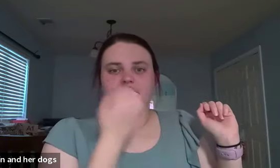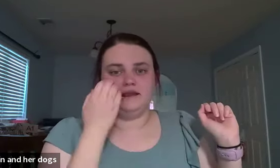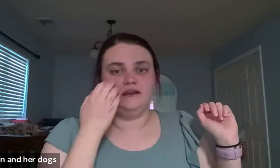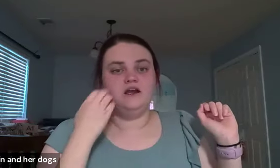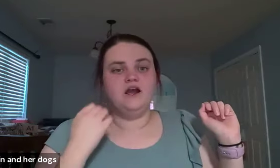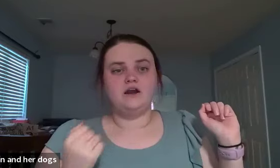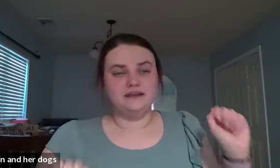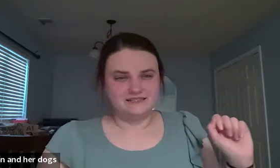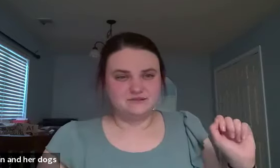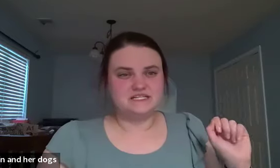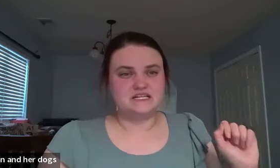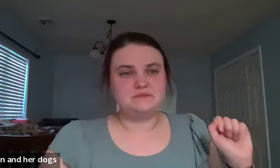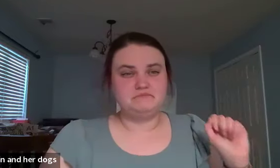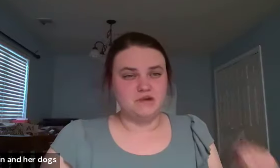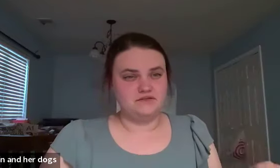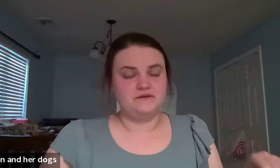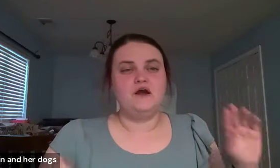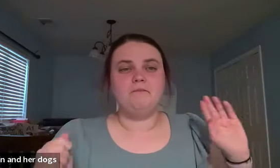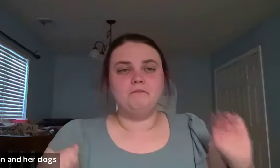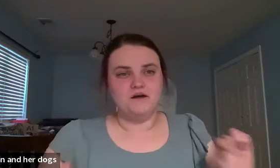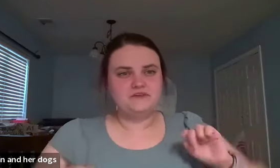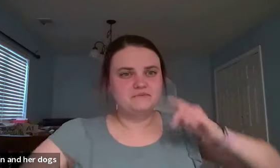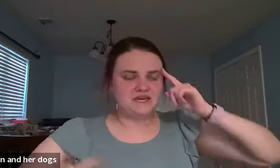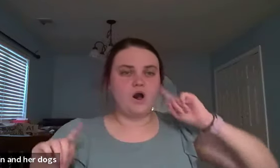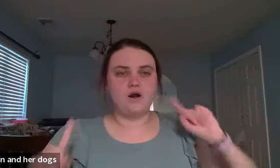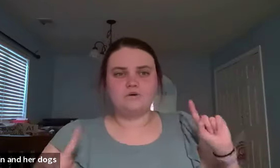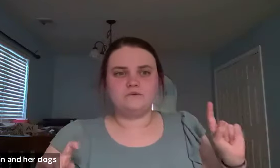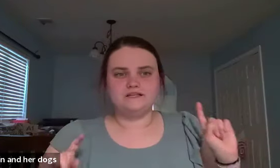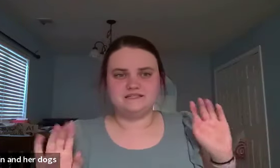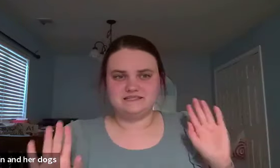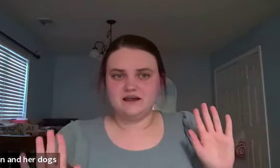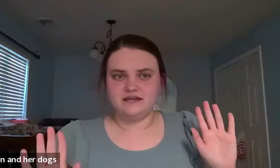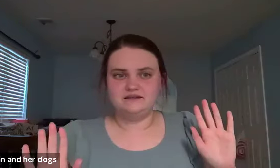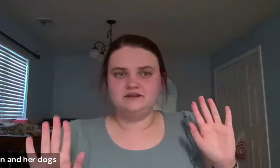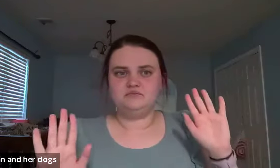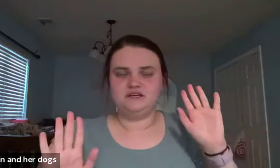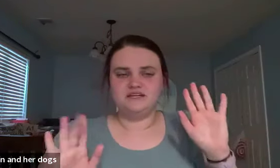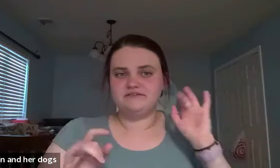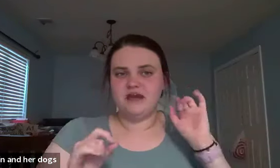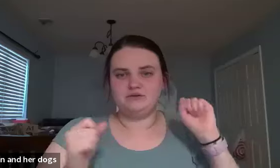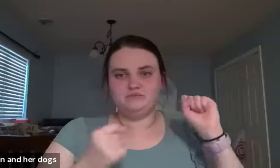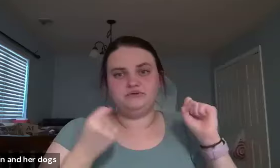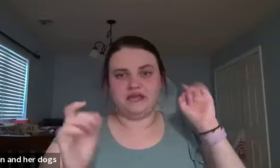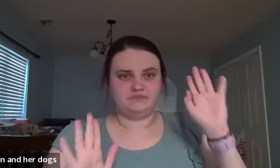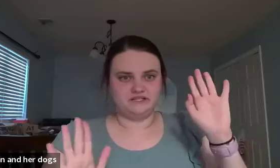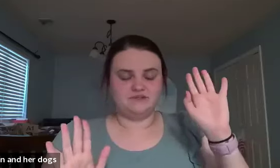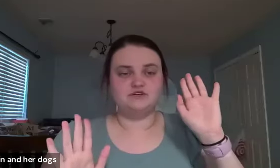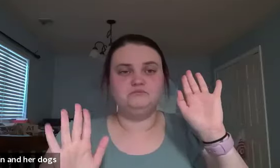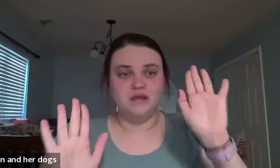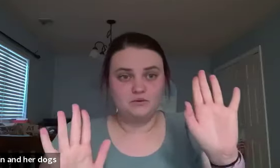All right. Our next one is going to be month. Month can be an awkward one to sign because of how to hand placement. So bear